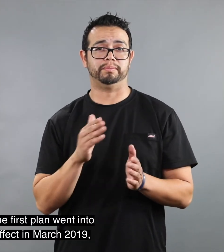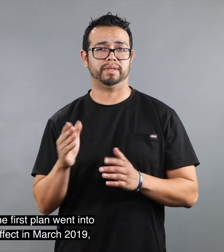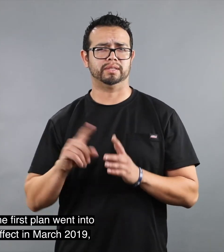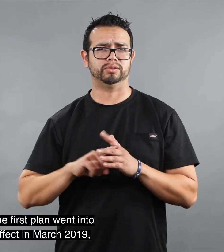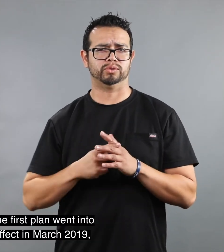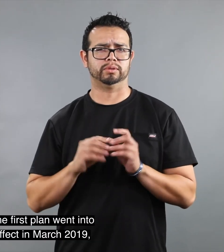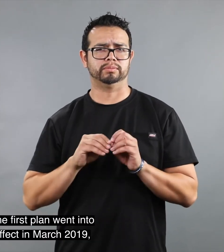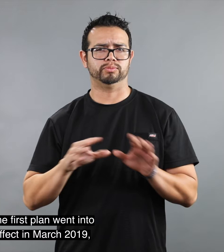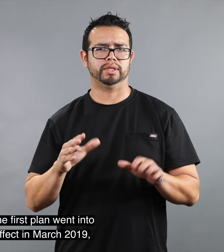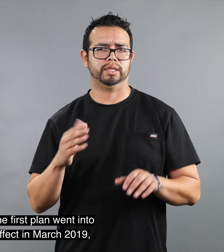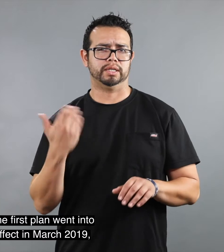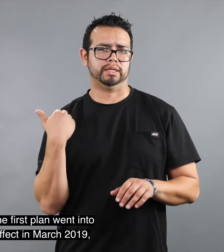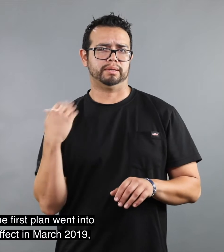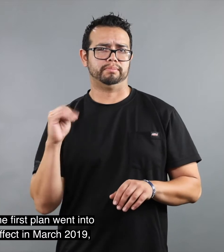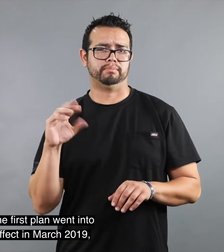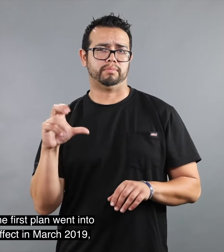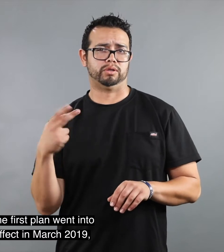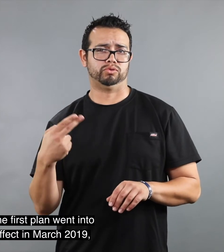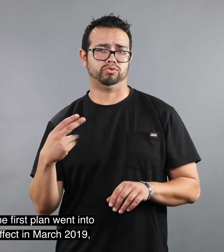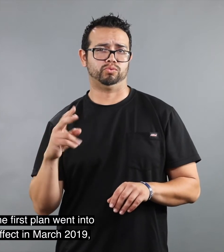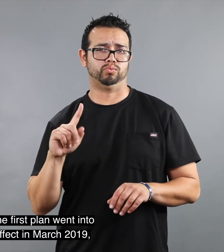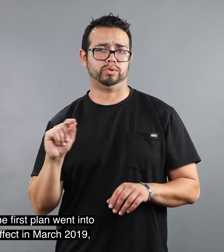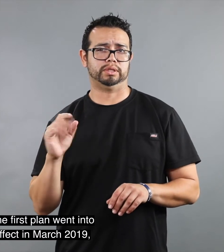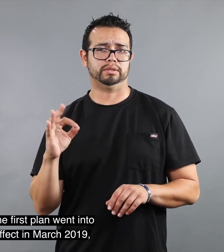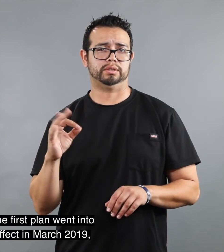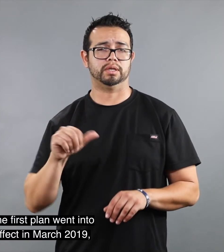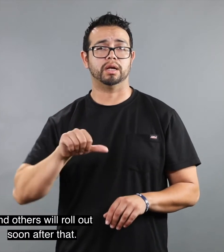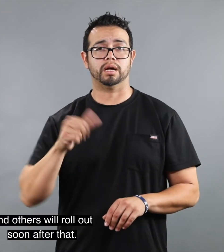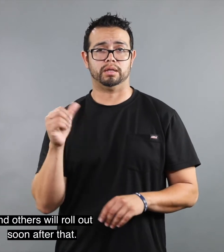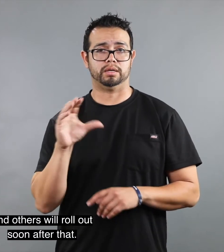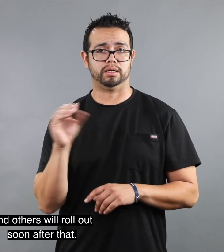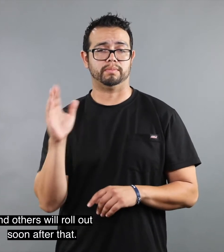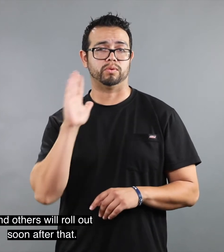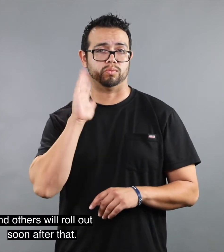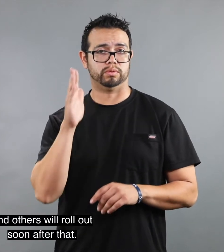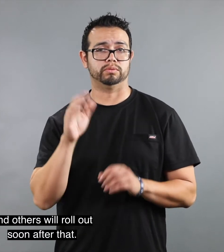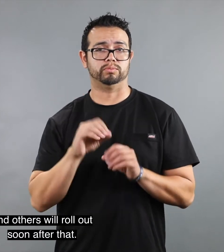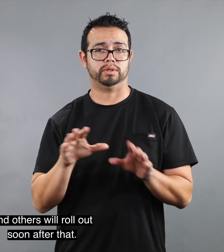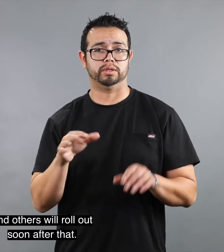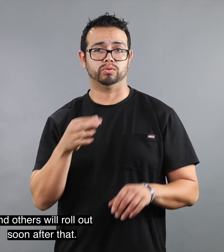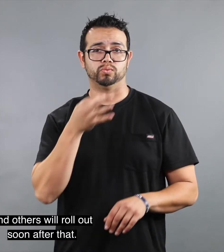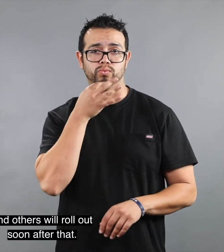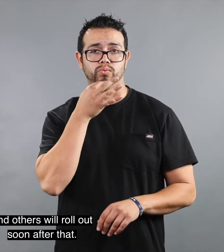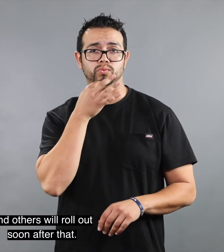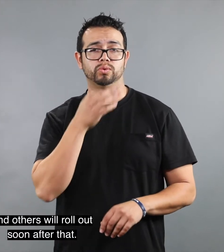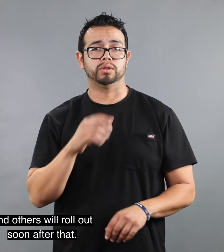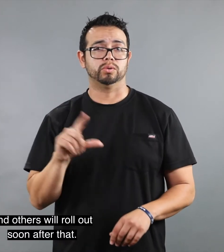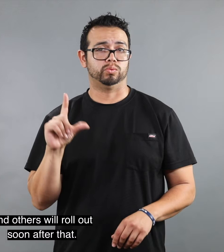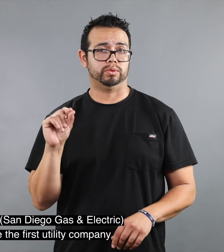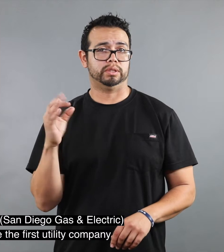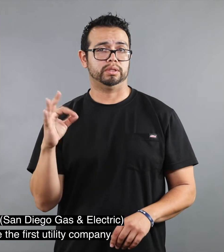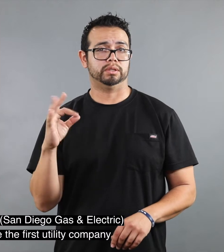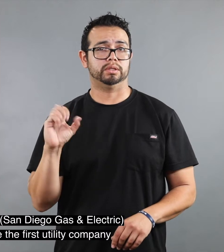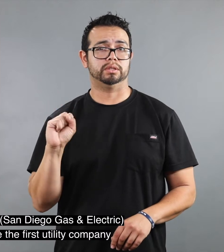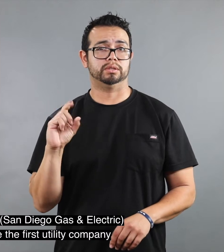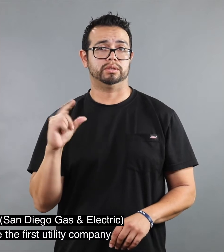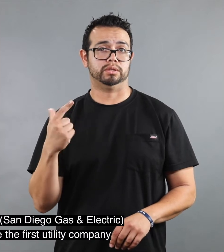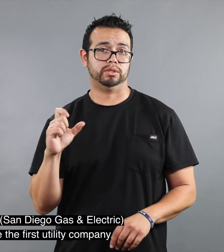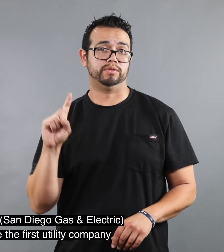The first plan went into effect March 2019, and others will roll out soon after that. SDG&E will be the first utility company to transition